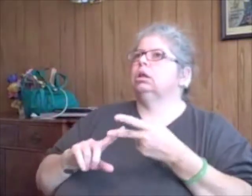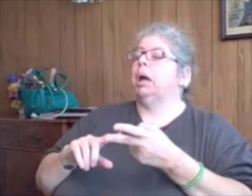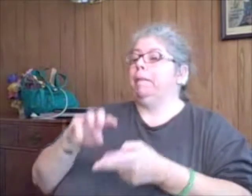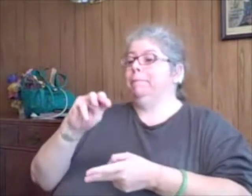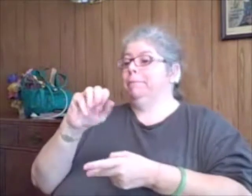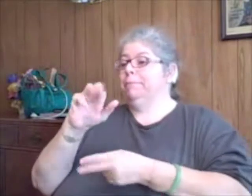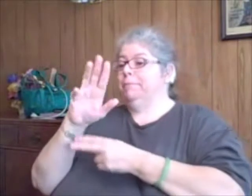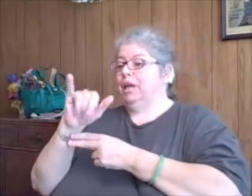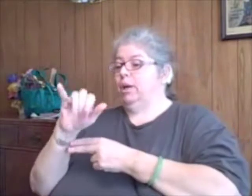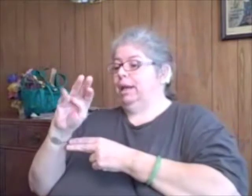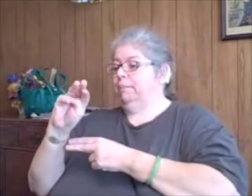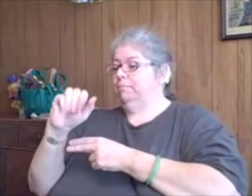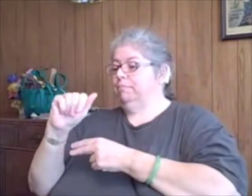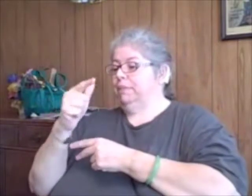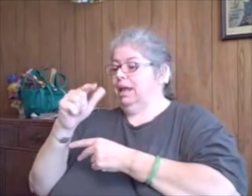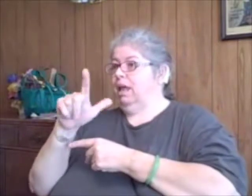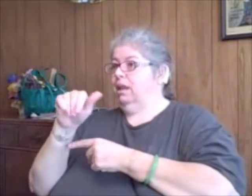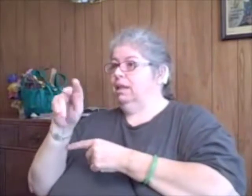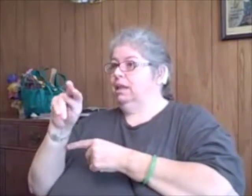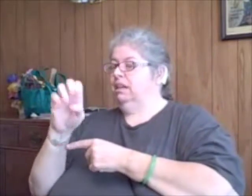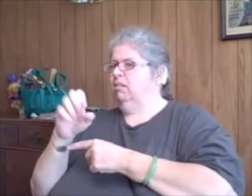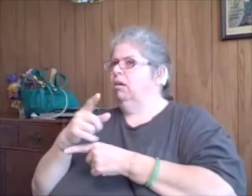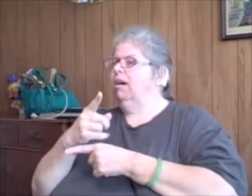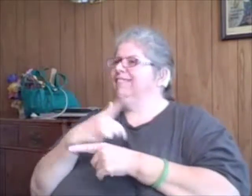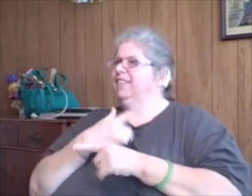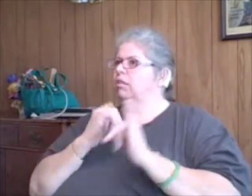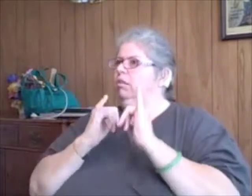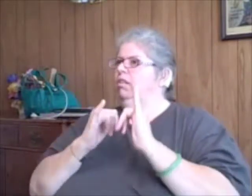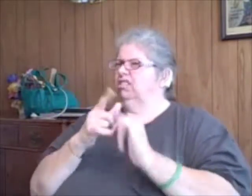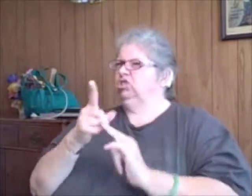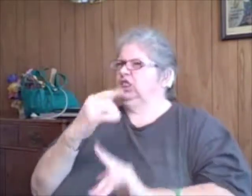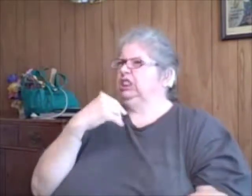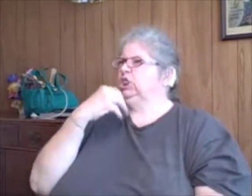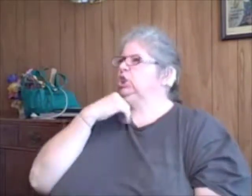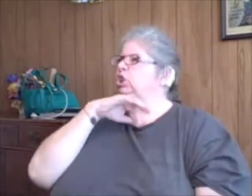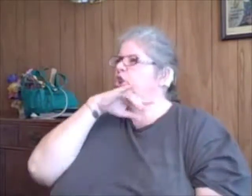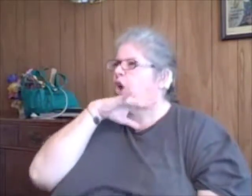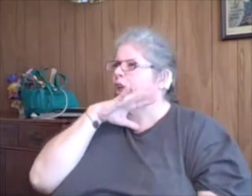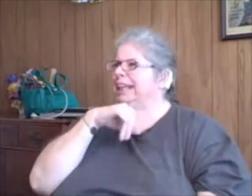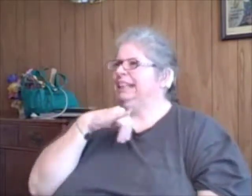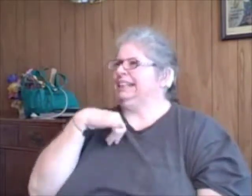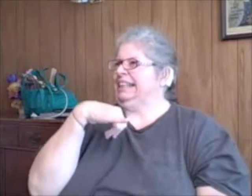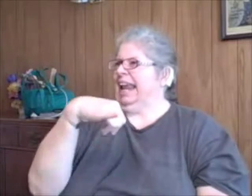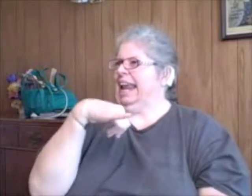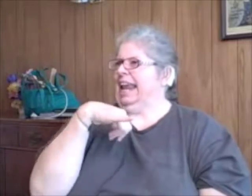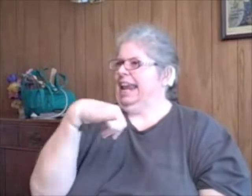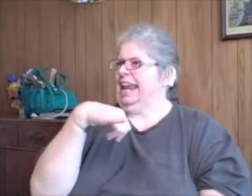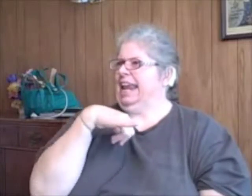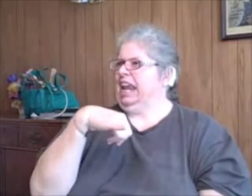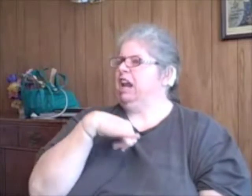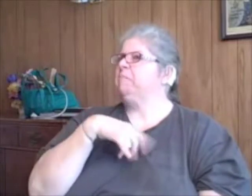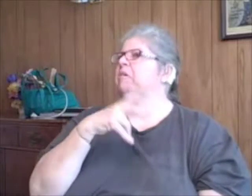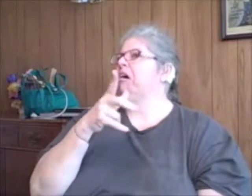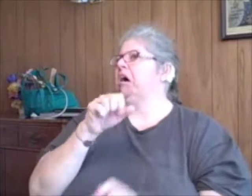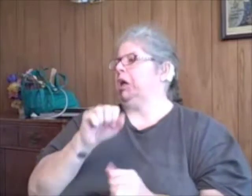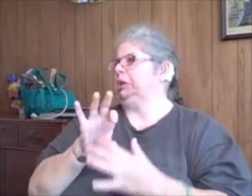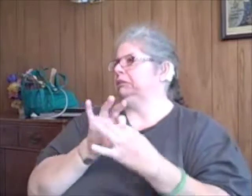that. I feel like Mary Magdalene. She's a prostitute. She was dirty. I feel like I'm just